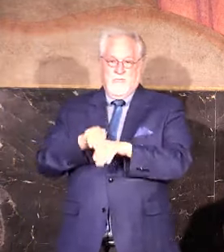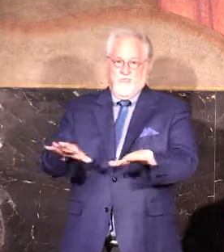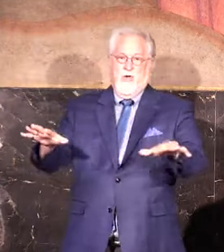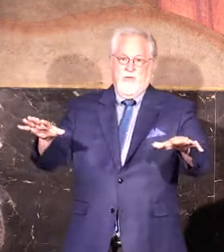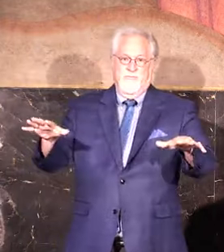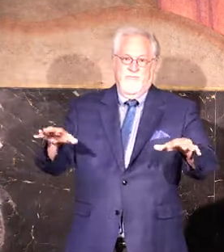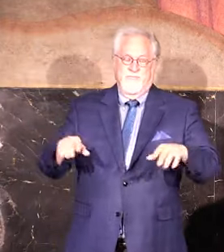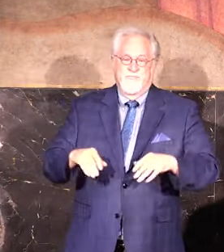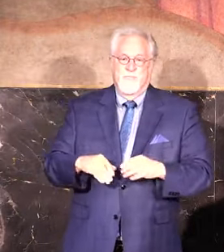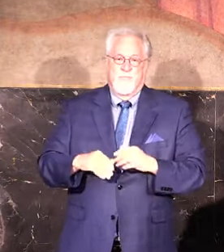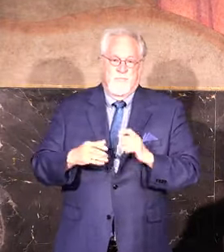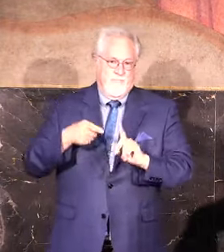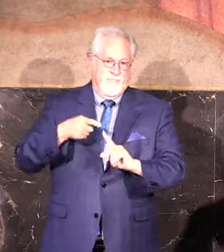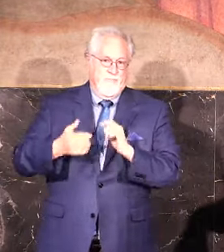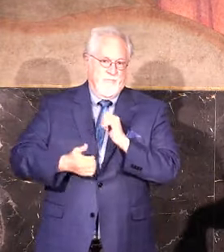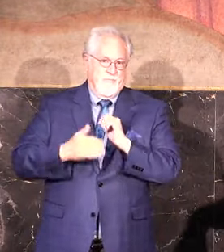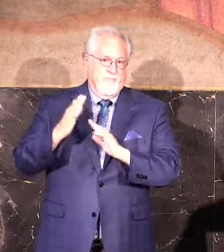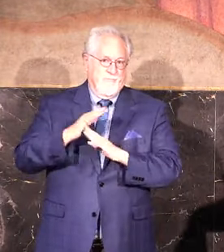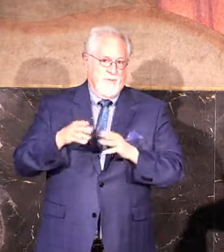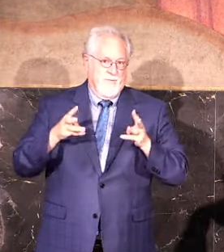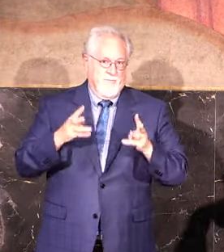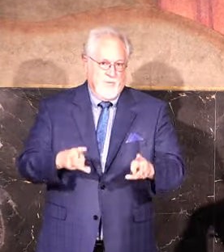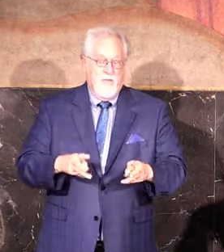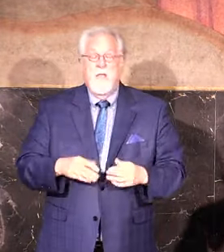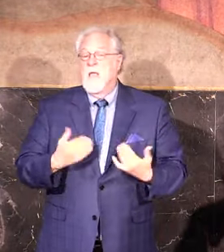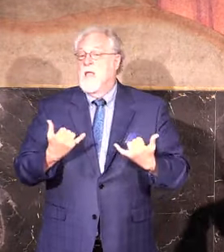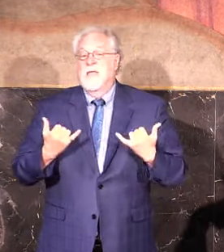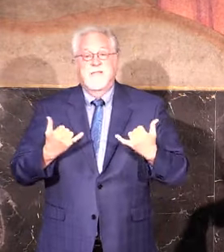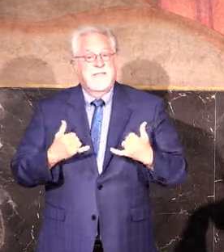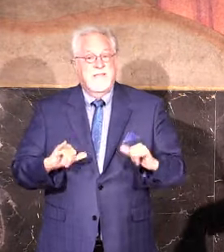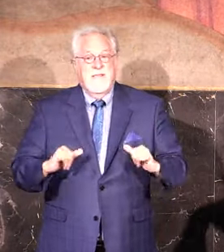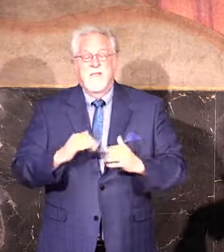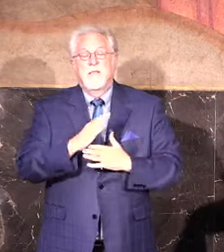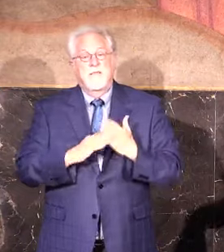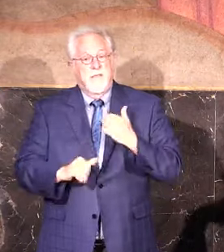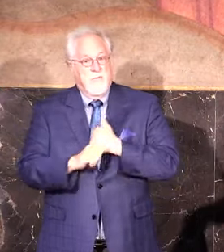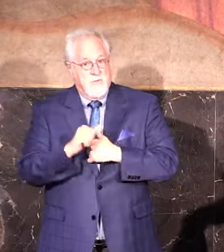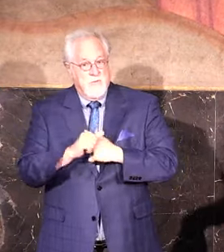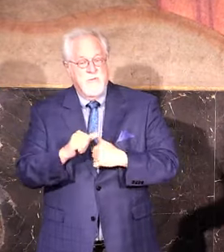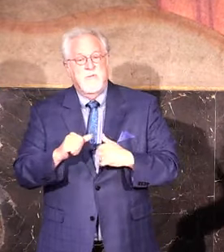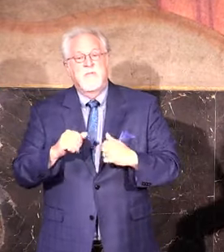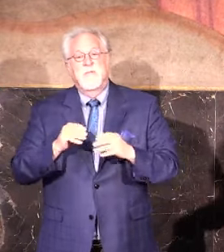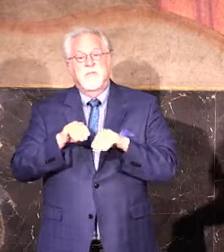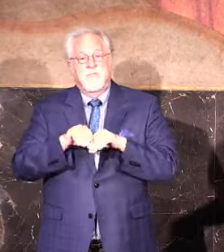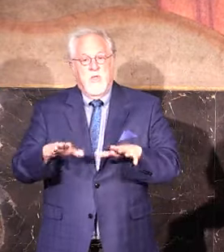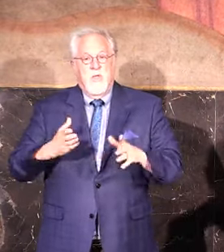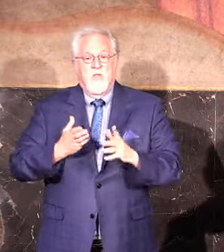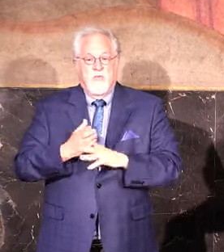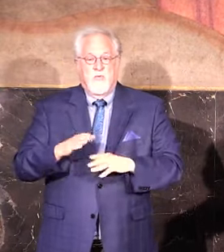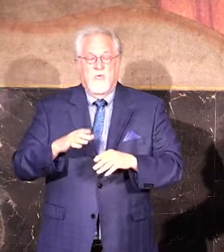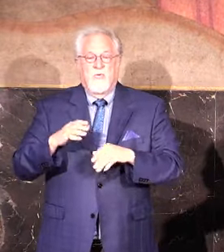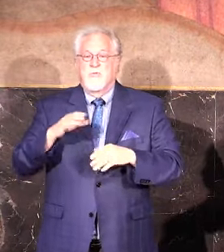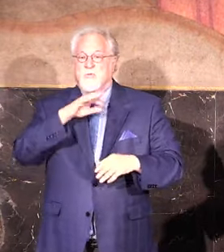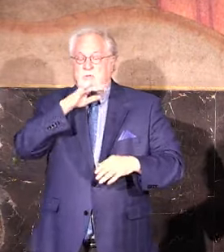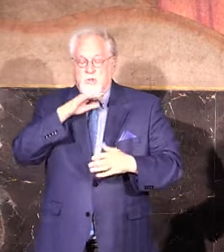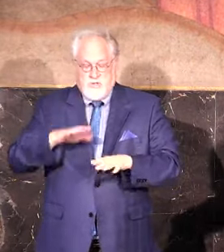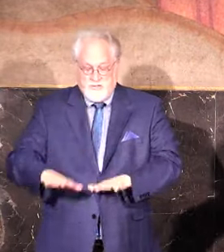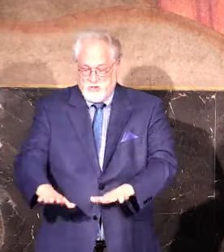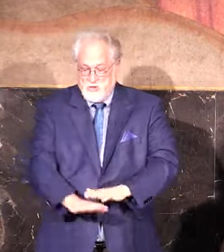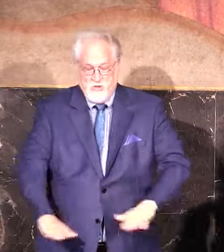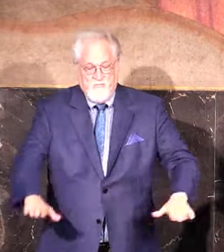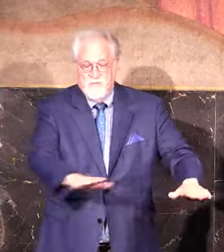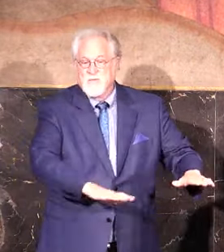the virus is spreading. There is still some risk of spread through contaminated surfaces, but that's not